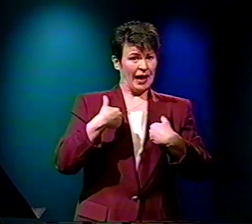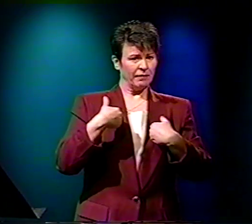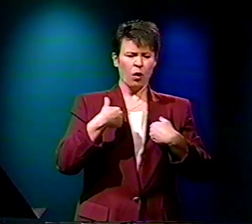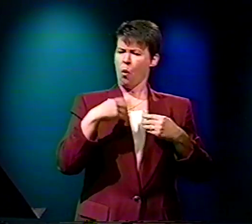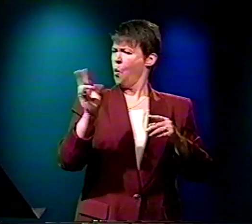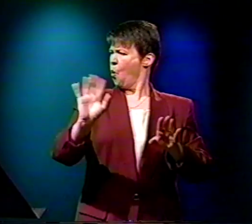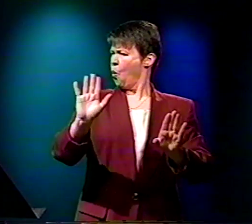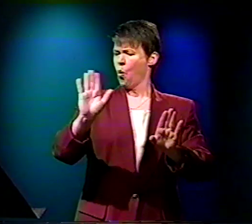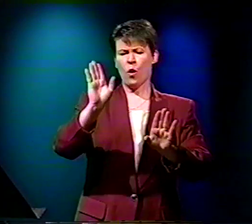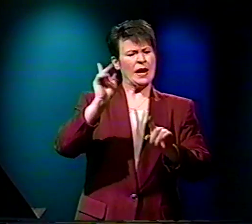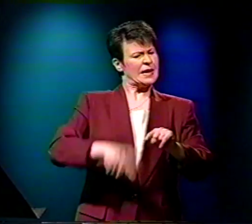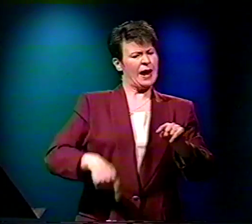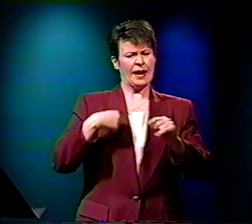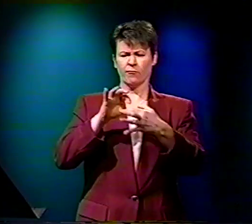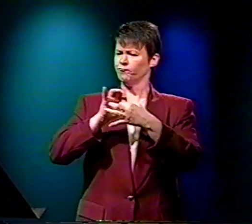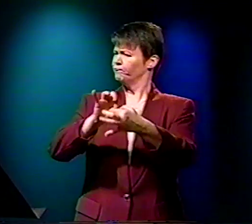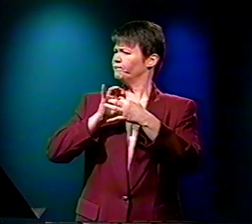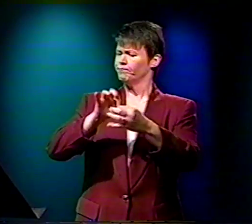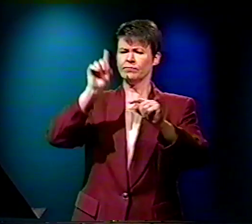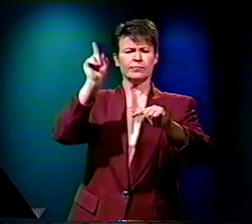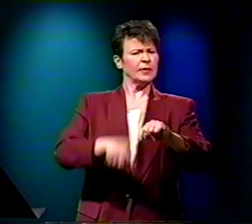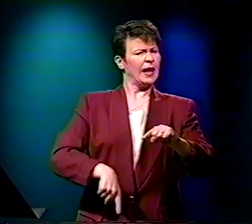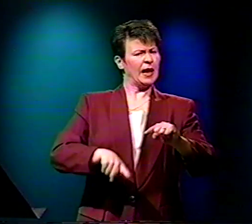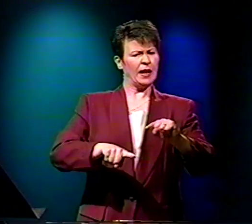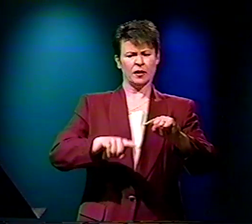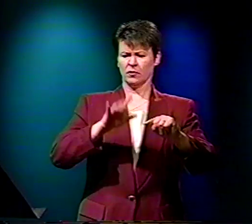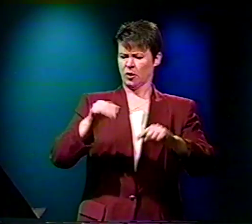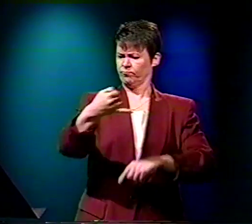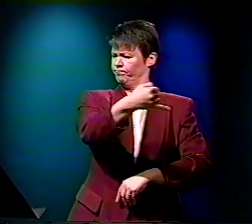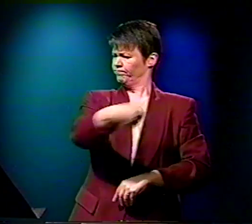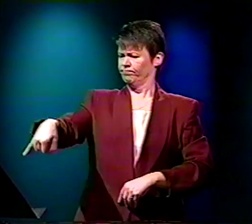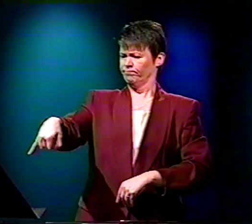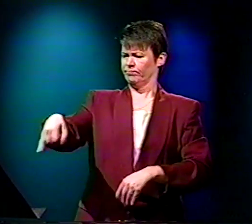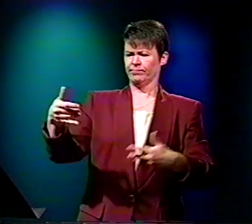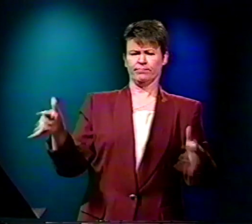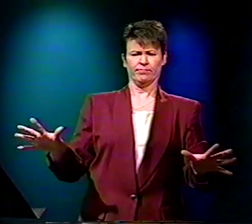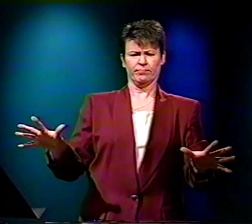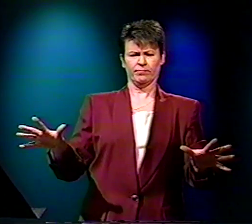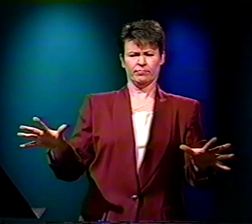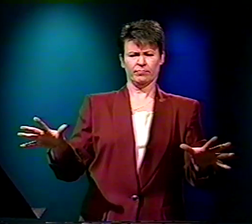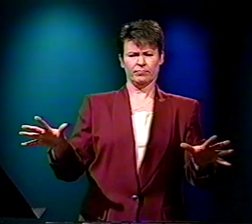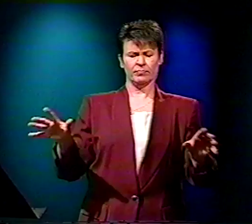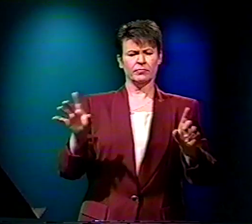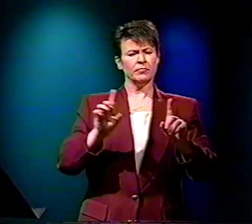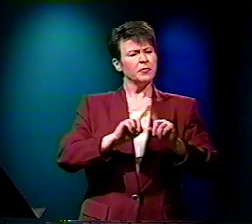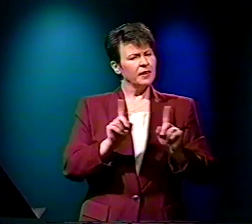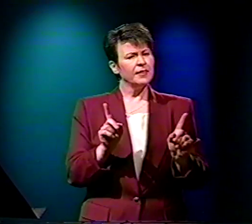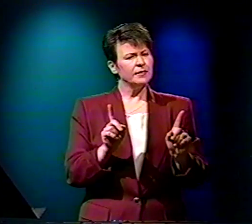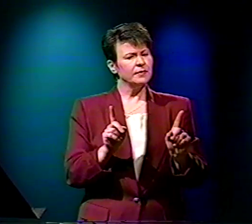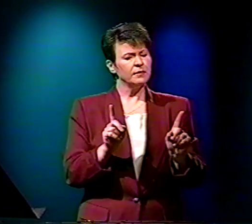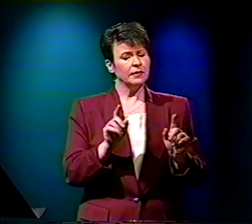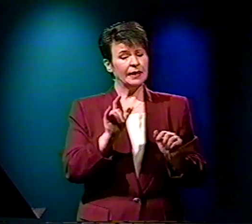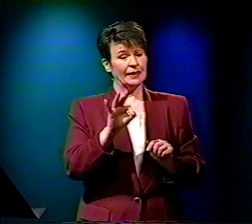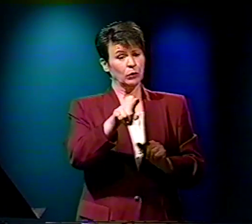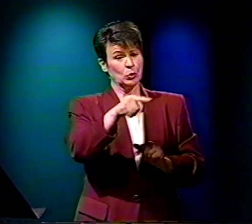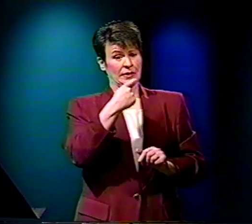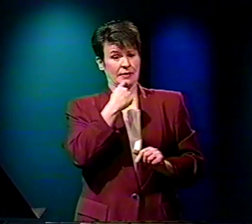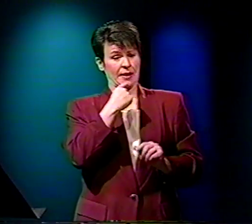the interpreter and the deaf person. Oh, we can't have a relationship. I need to draw a line between myself as the interpreter and the